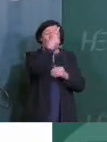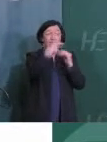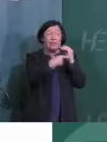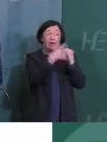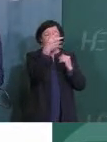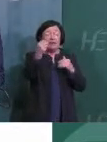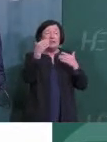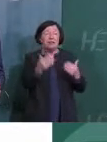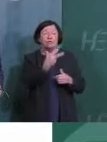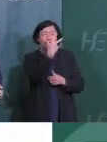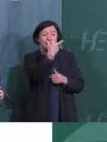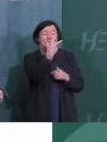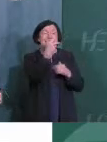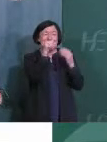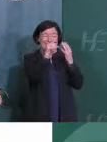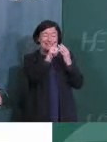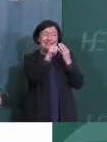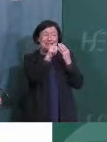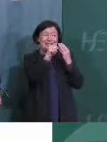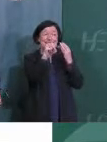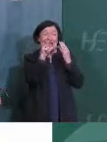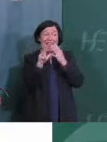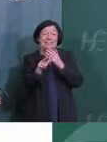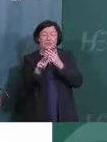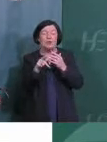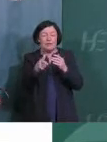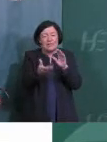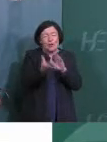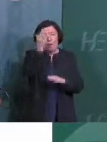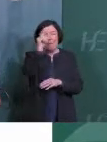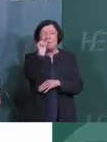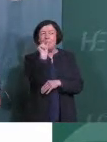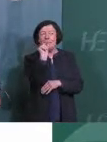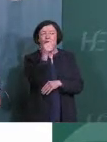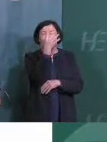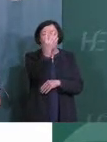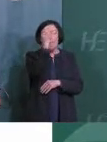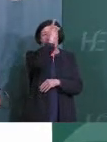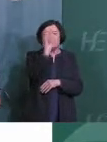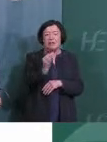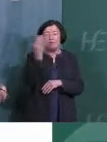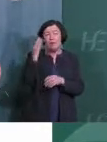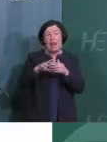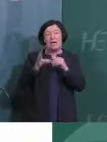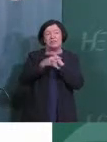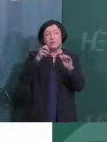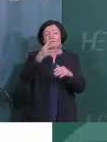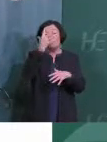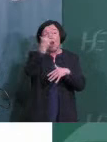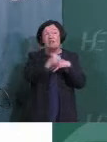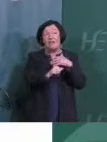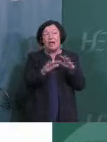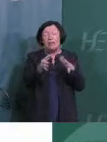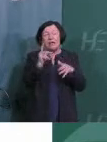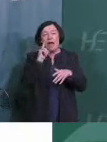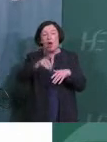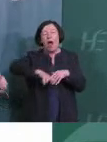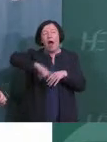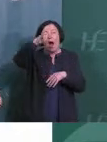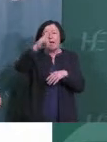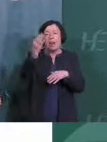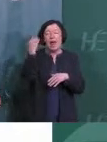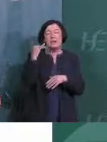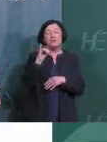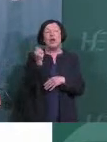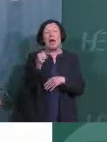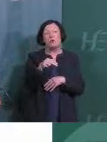now at 368, and that's up slightly, 4% in last week. The 5-day moving average, again, you see how high it was in